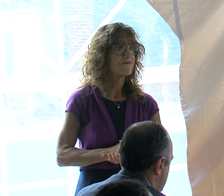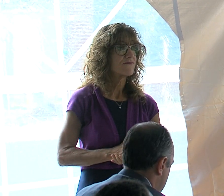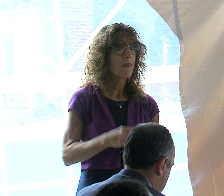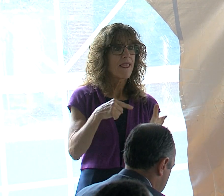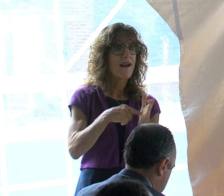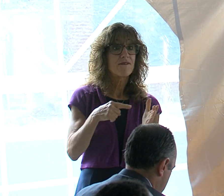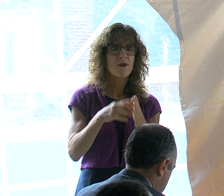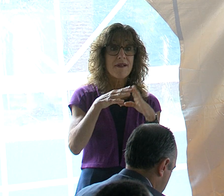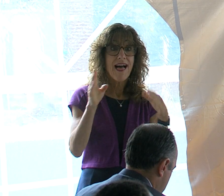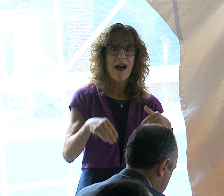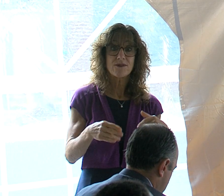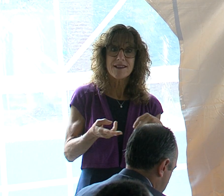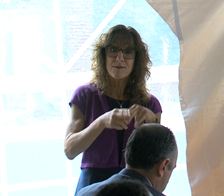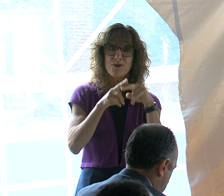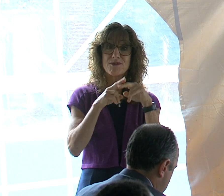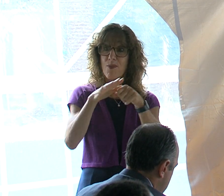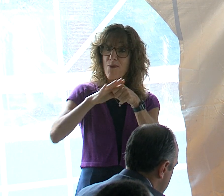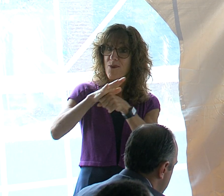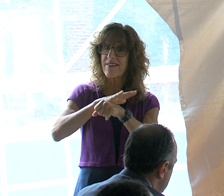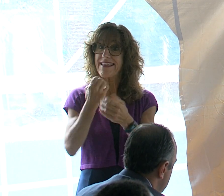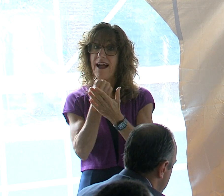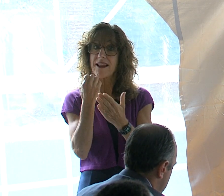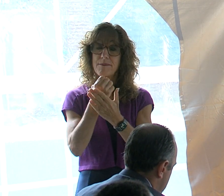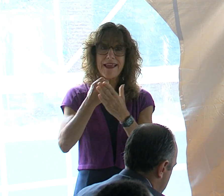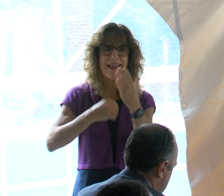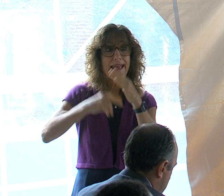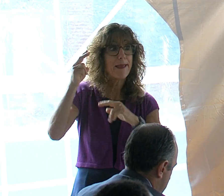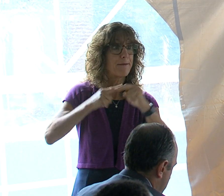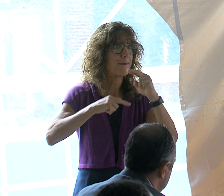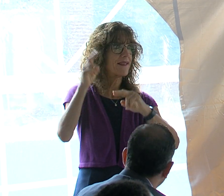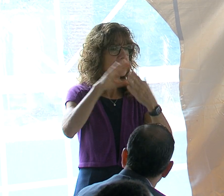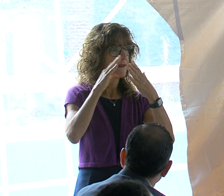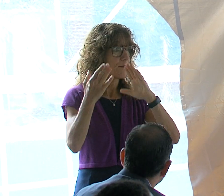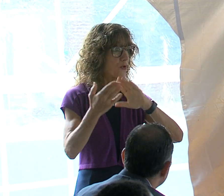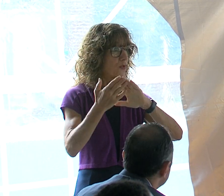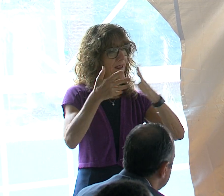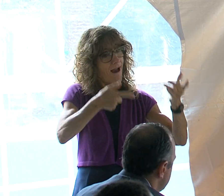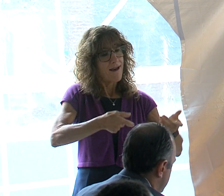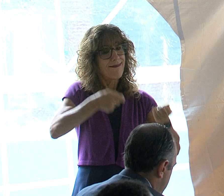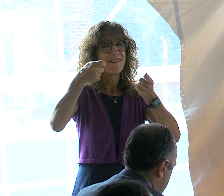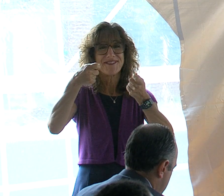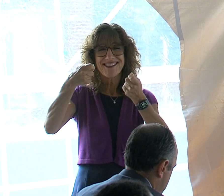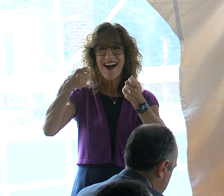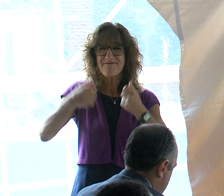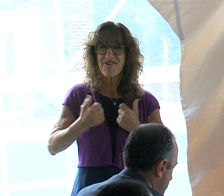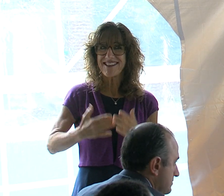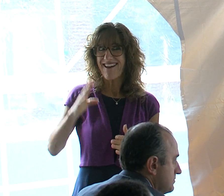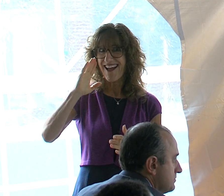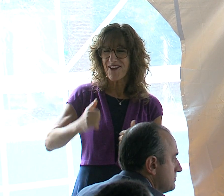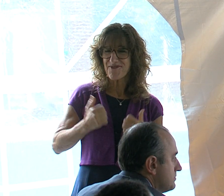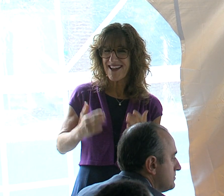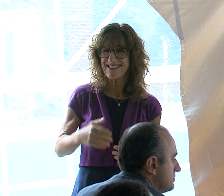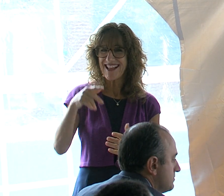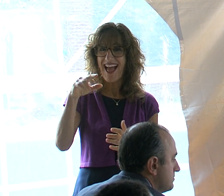Affordable housing boosts the local economy, it builds community, and it uplifts the residents. I know the residents of Gateway